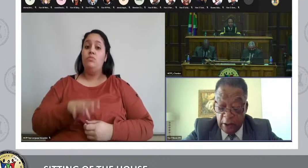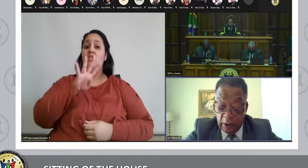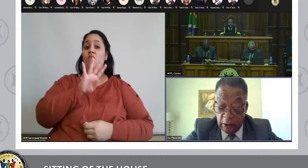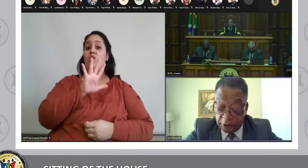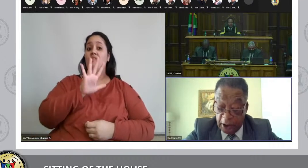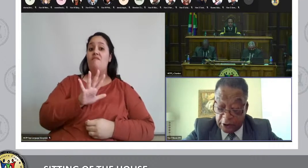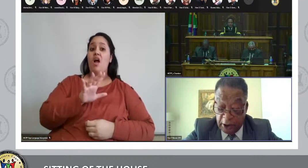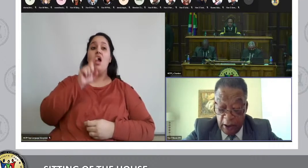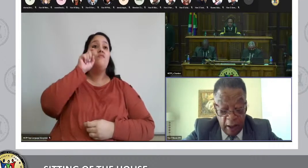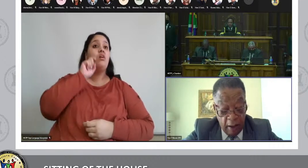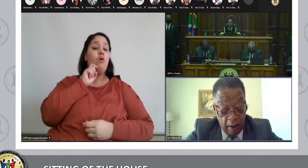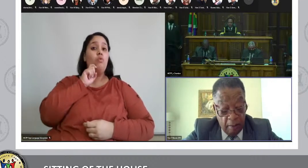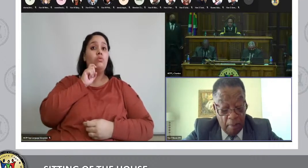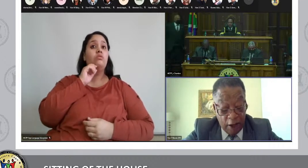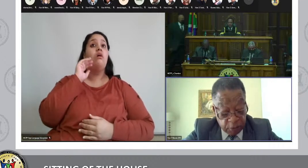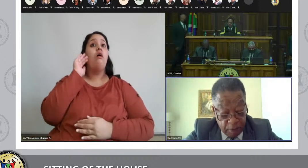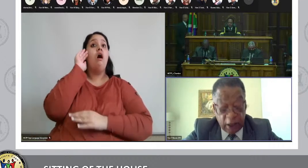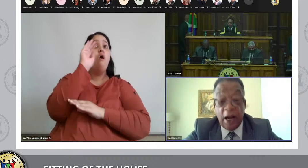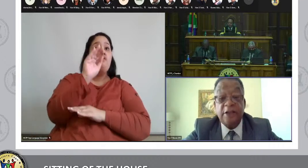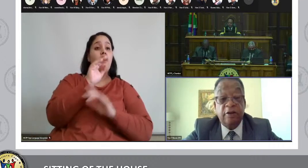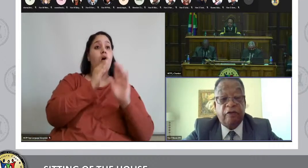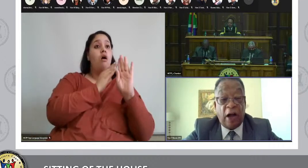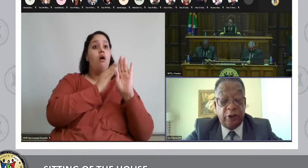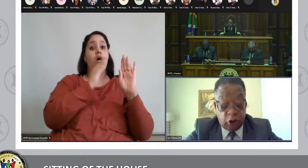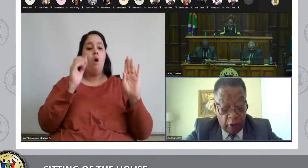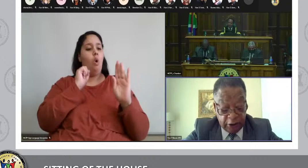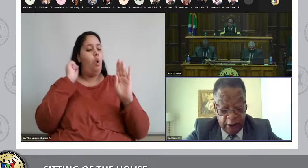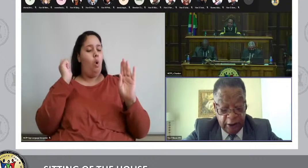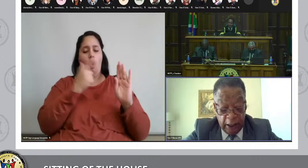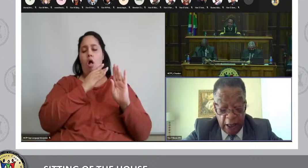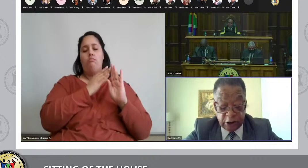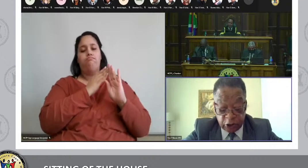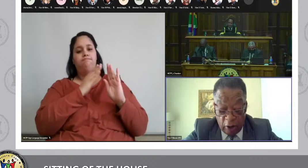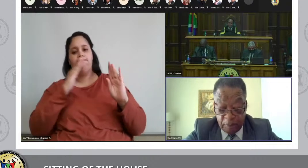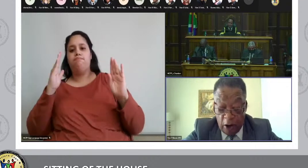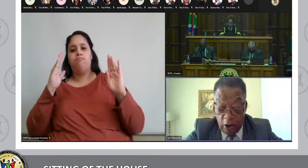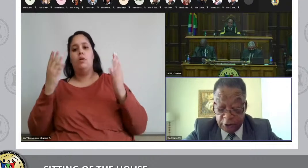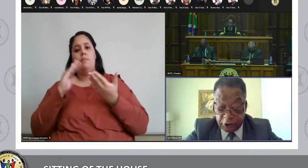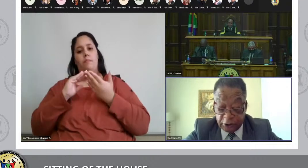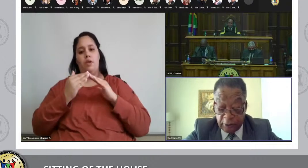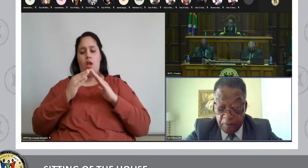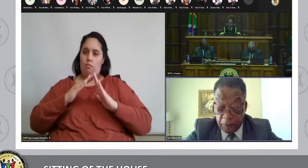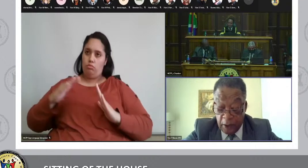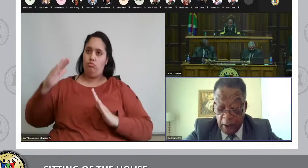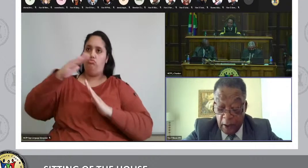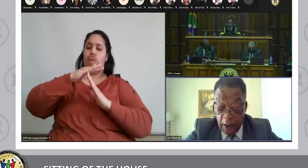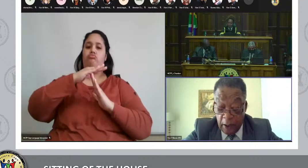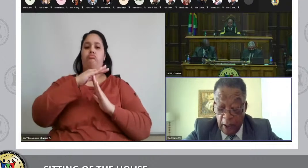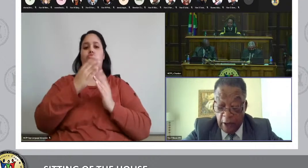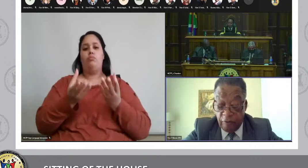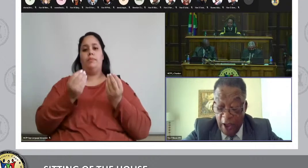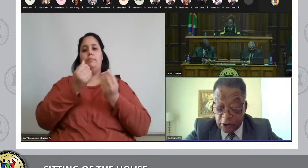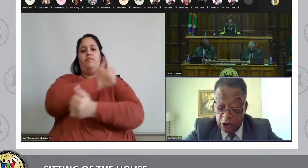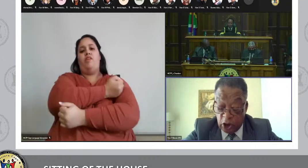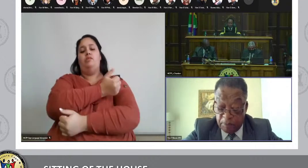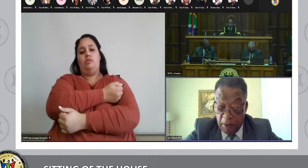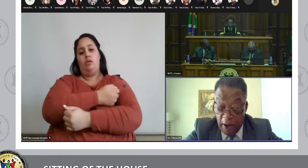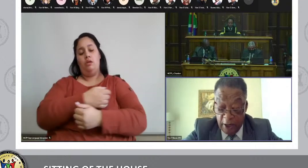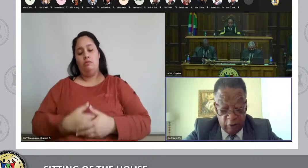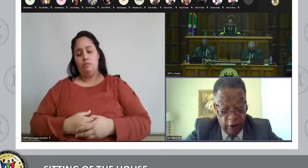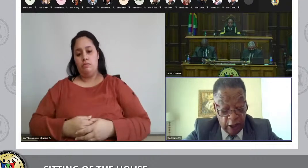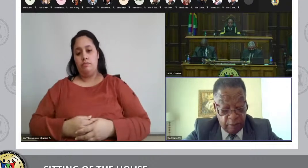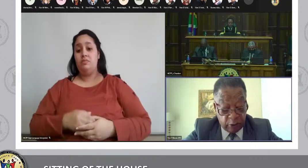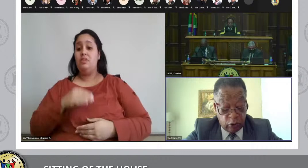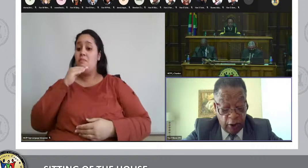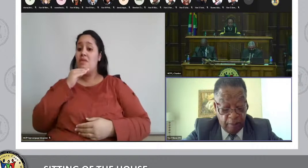over 60 must be classified jointly as a top priority, and vaccines should